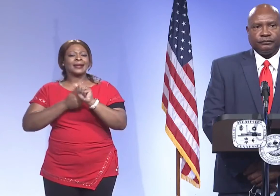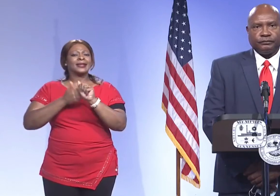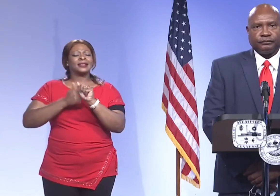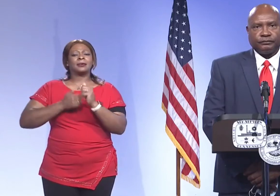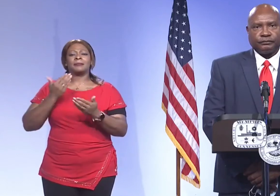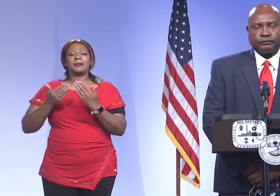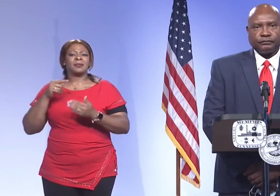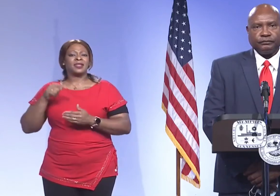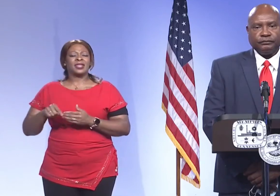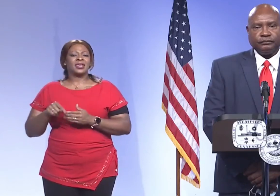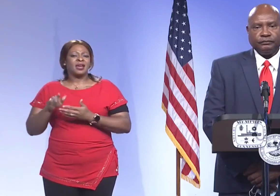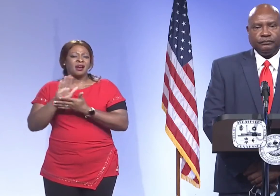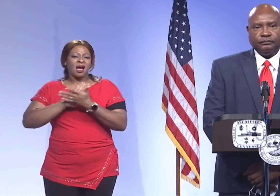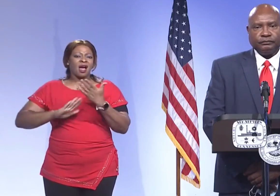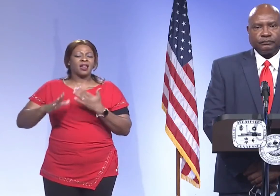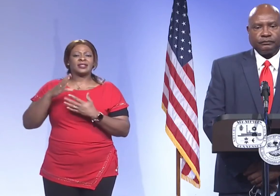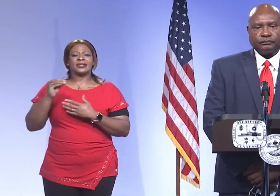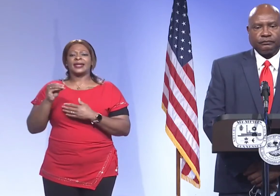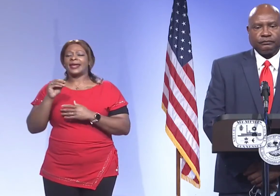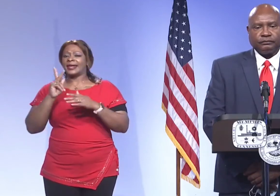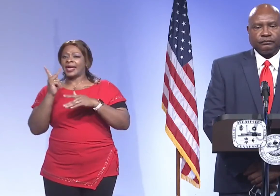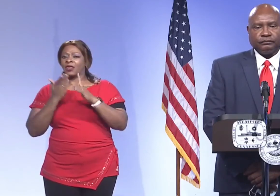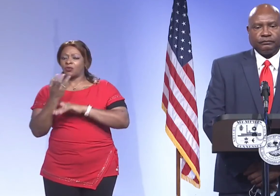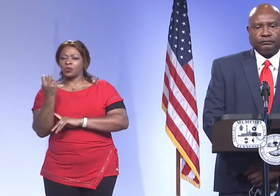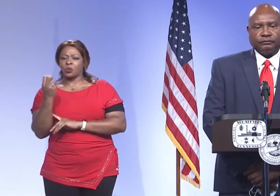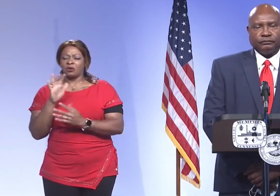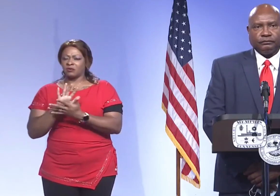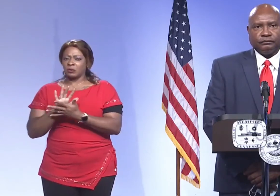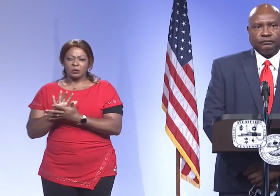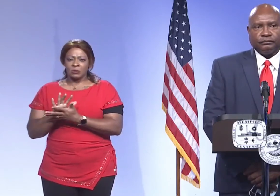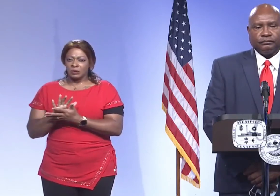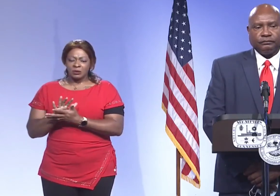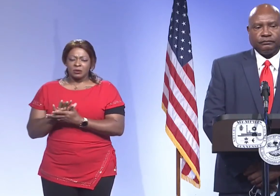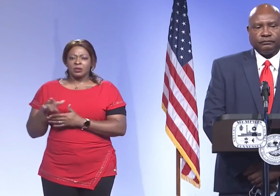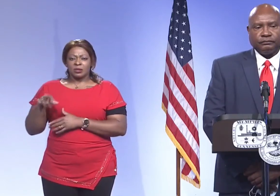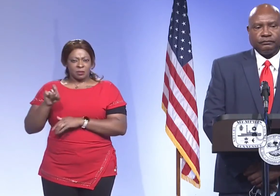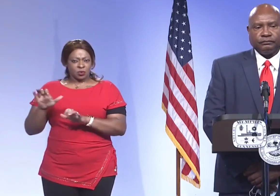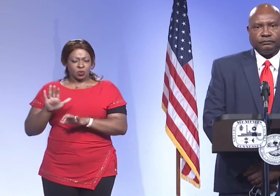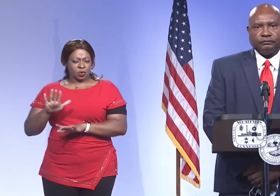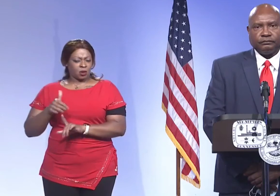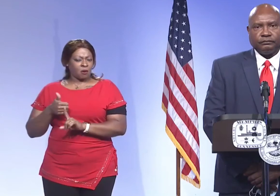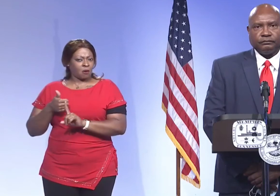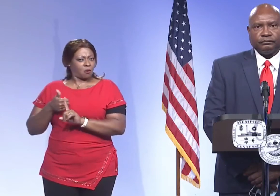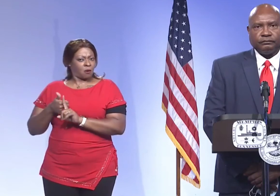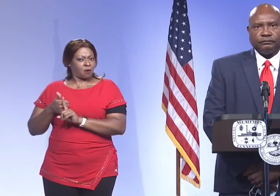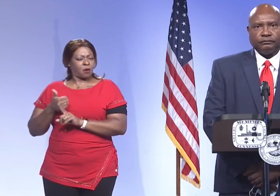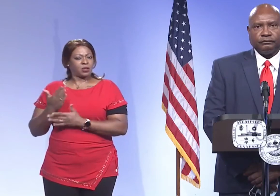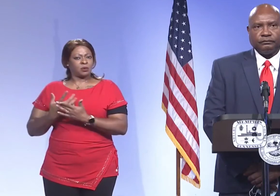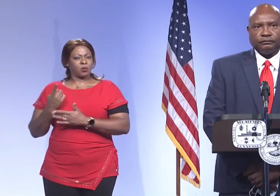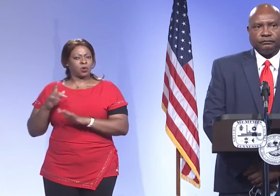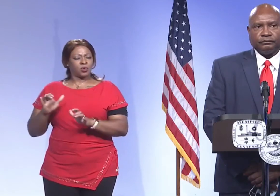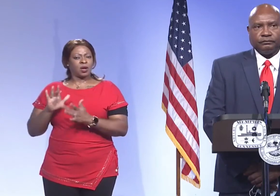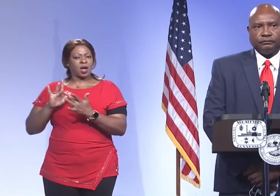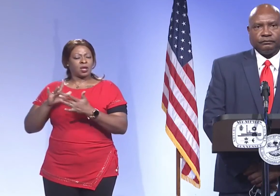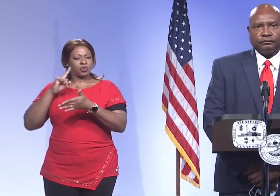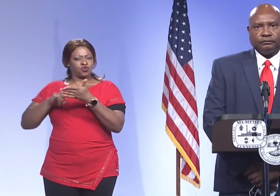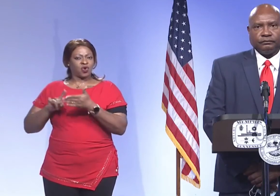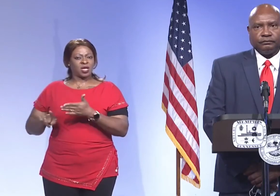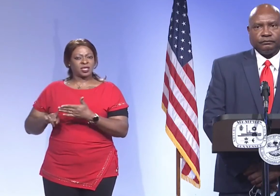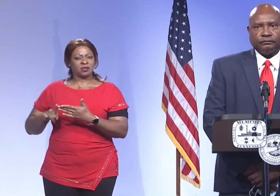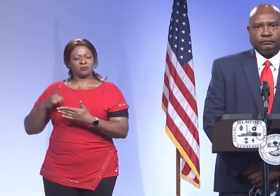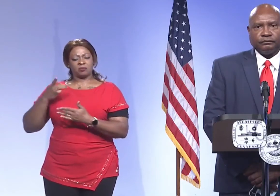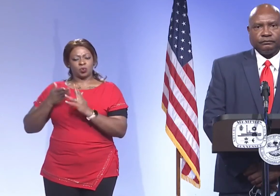maybe this would be colleges and K through 12 schools, they need to be doing they need to have someone to do contact